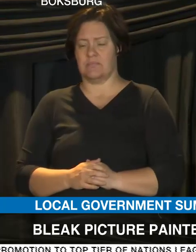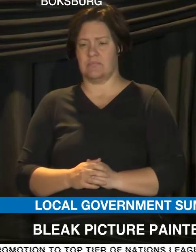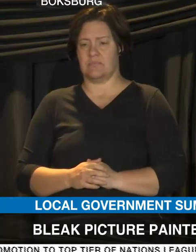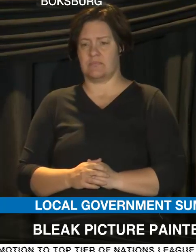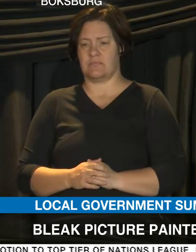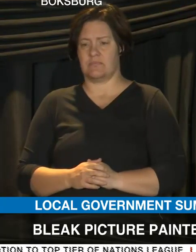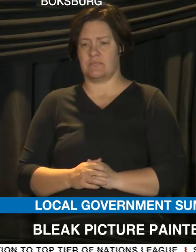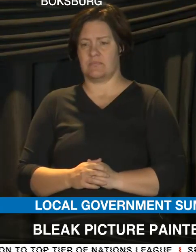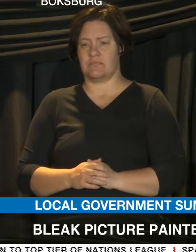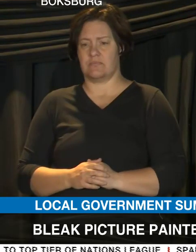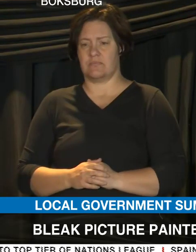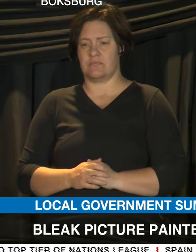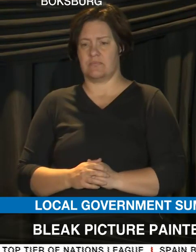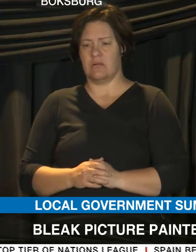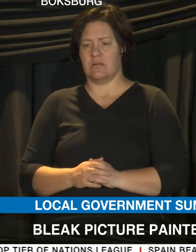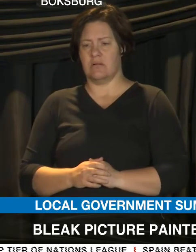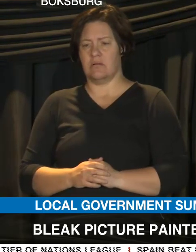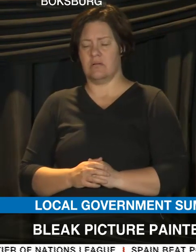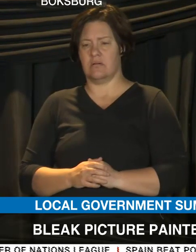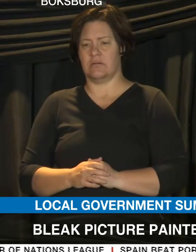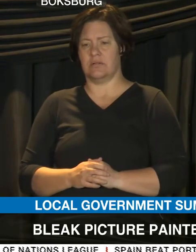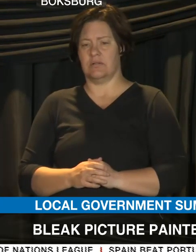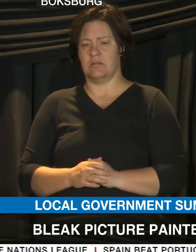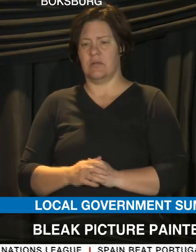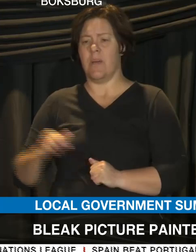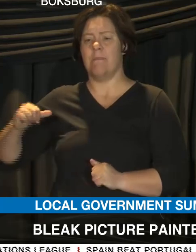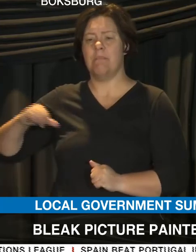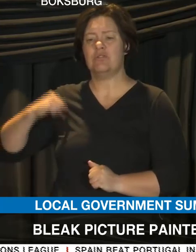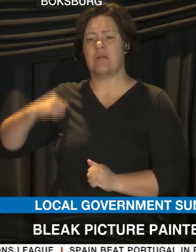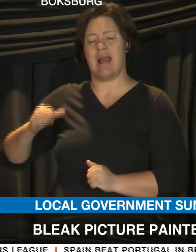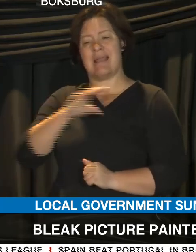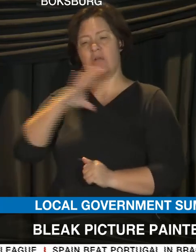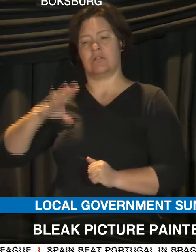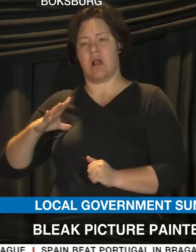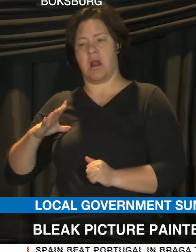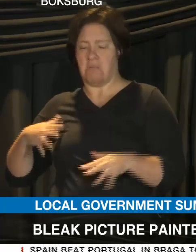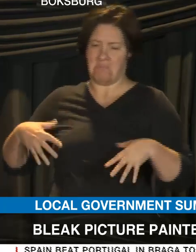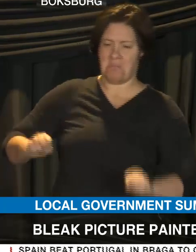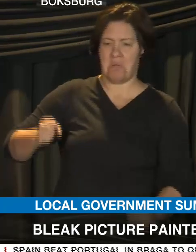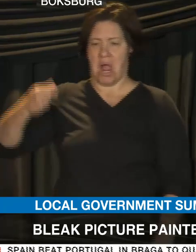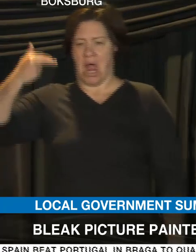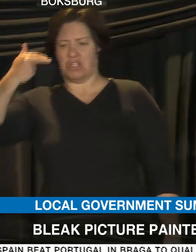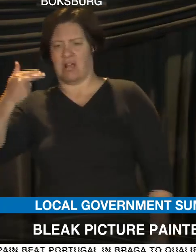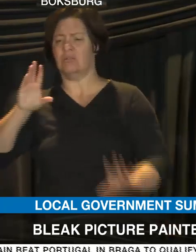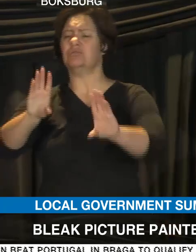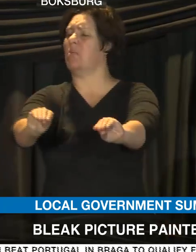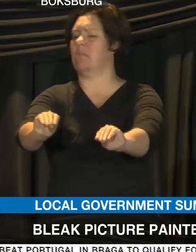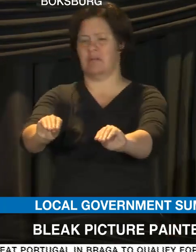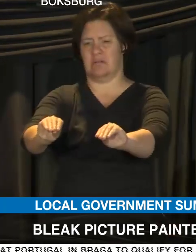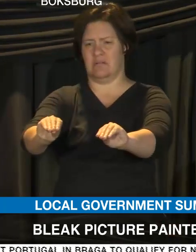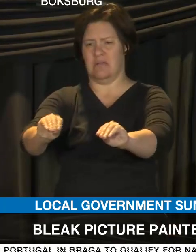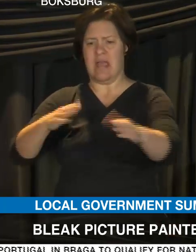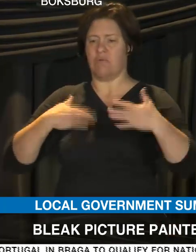and for all end the hijacking of municipal councils and administrations